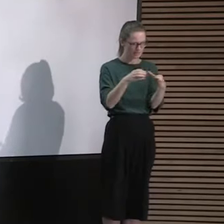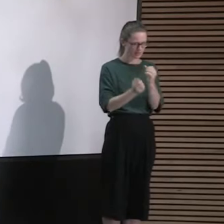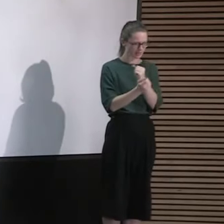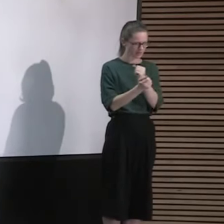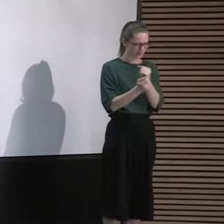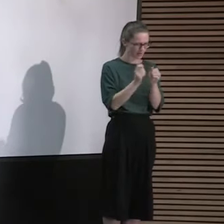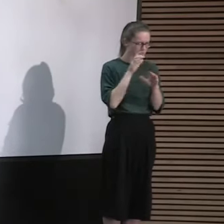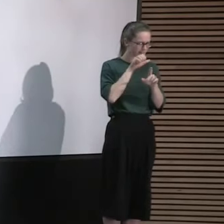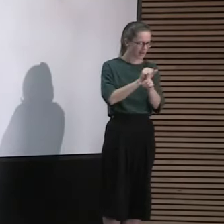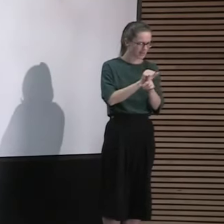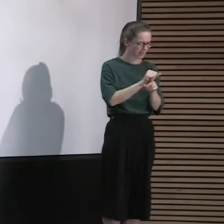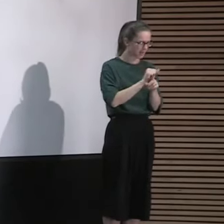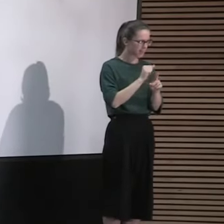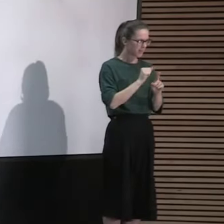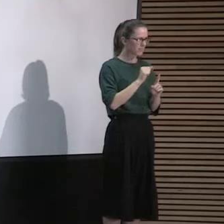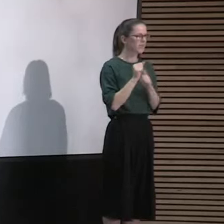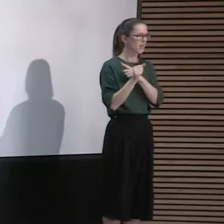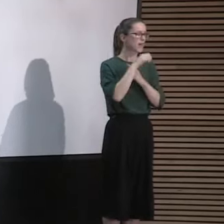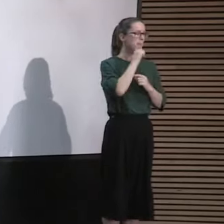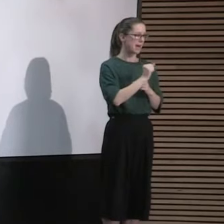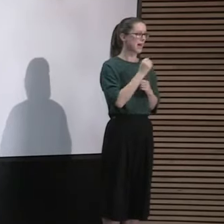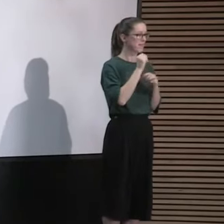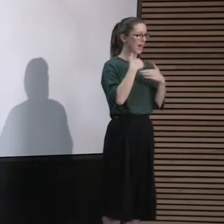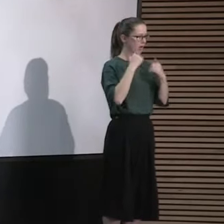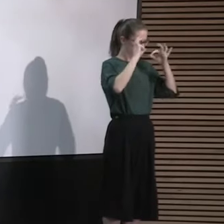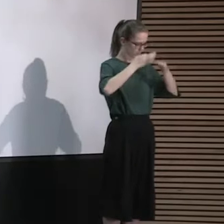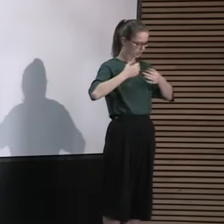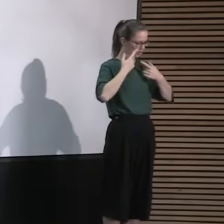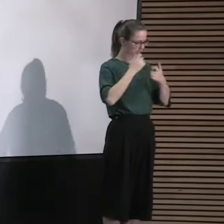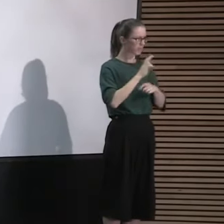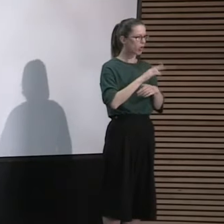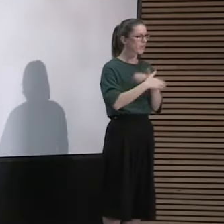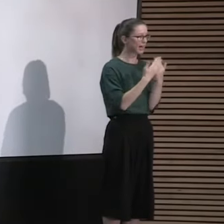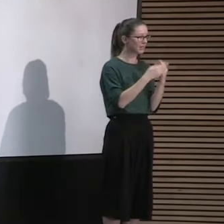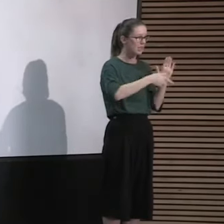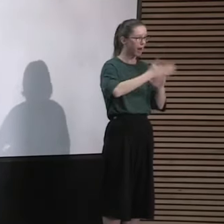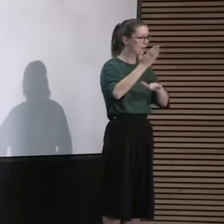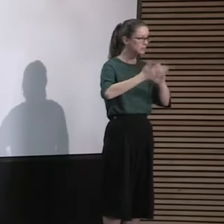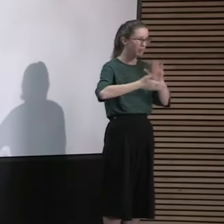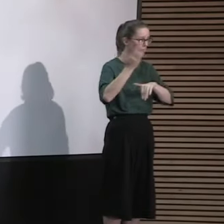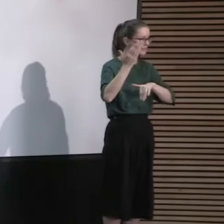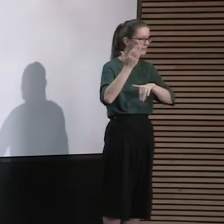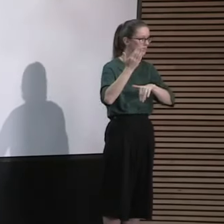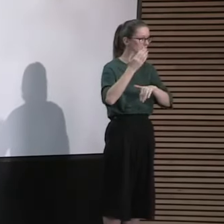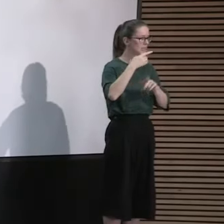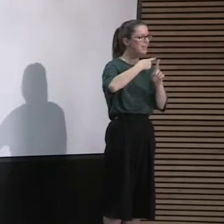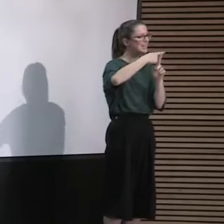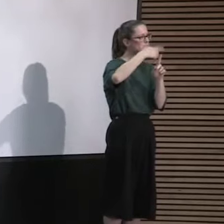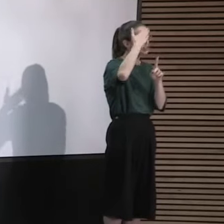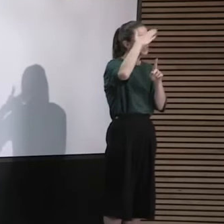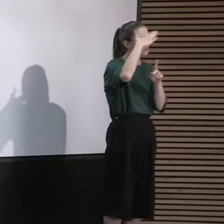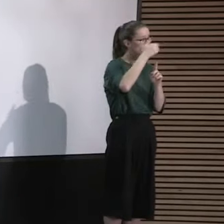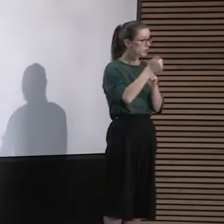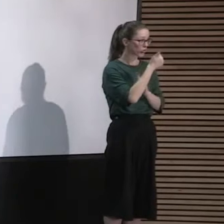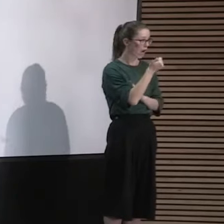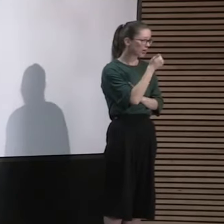on that Tuesday morning? So he had his health checks on both days, and that he passed those health checks in terms of the temperature bit,